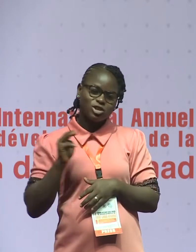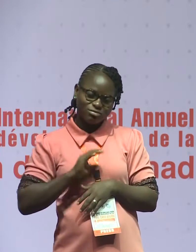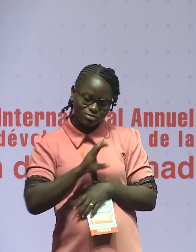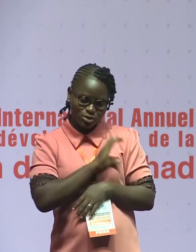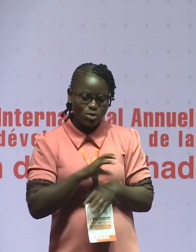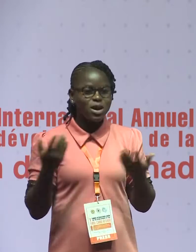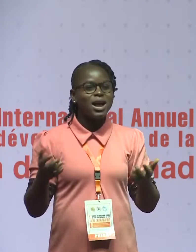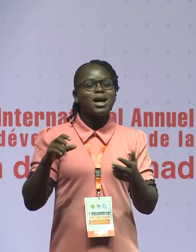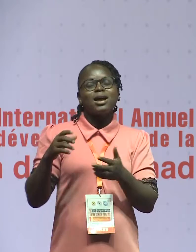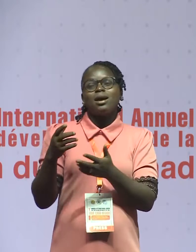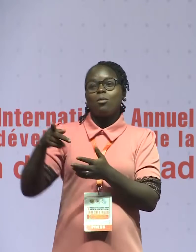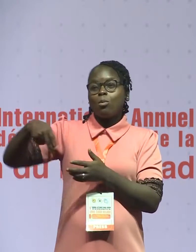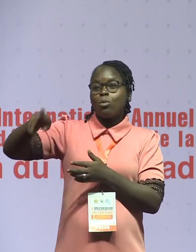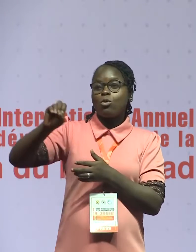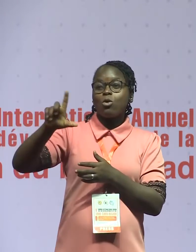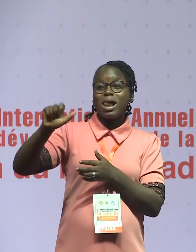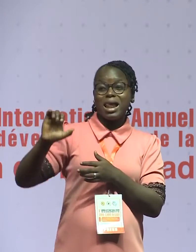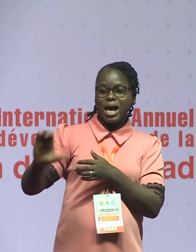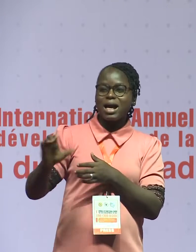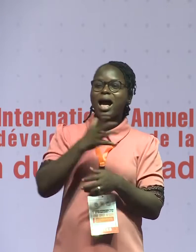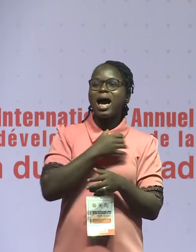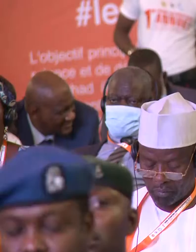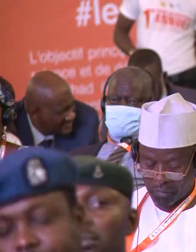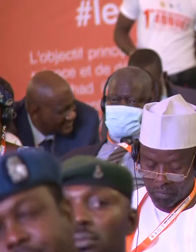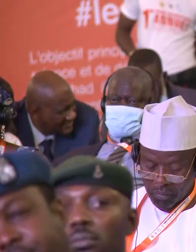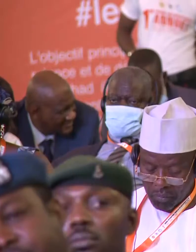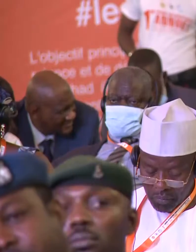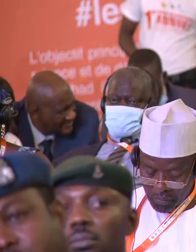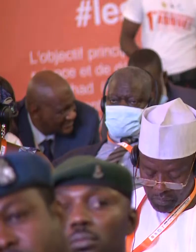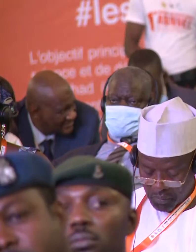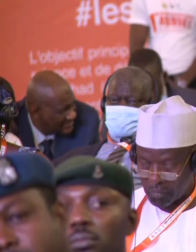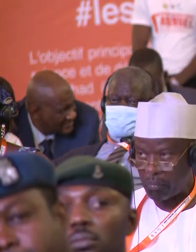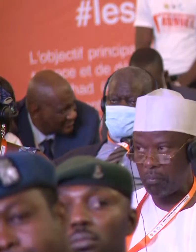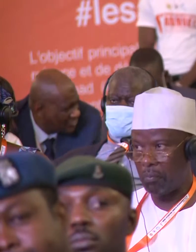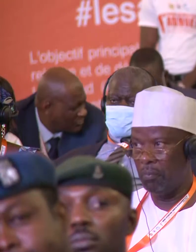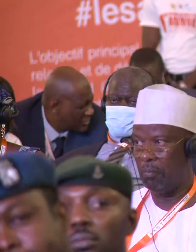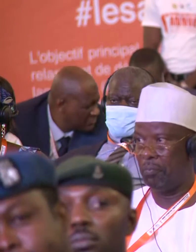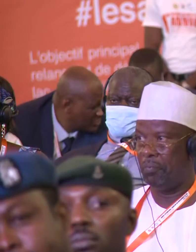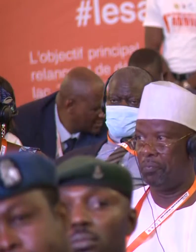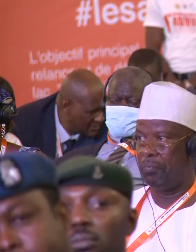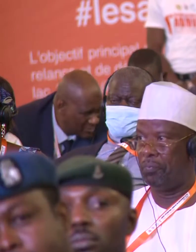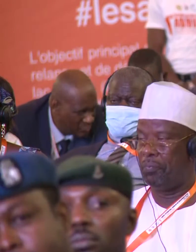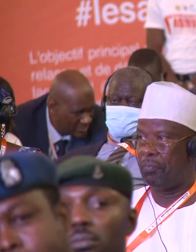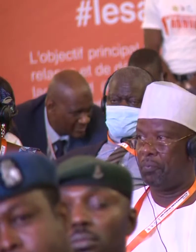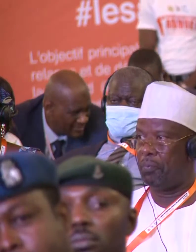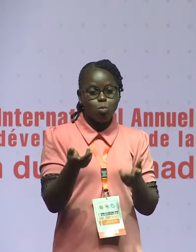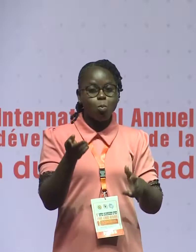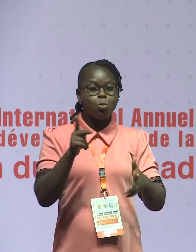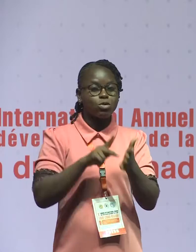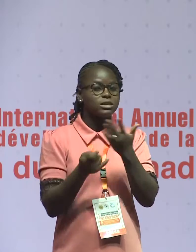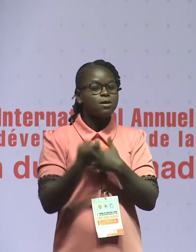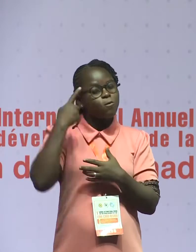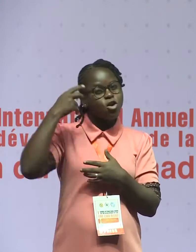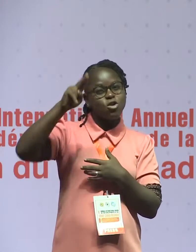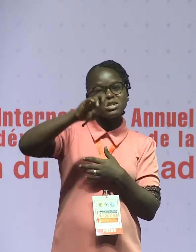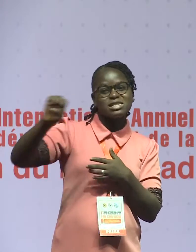Development Project, PRORLAC, as well as the Multisectoral Crisis Recovery Project for Northeastern Nigeria, as